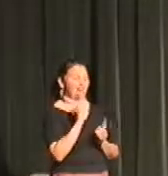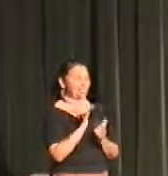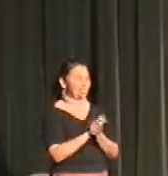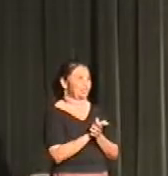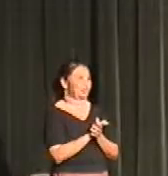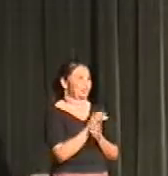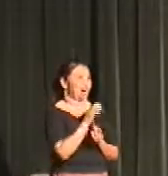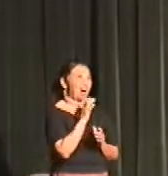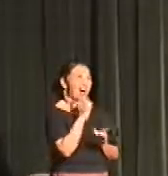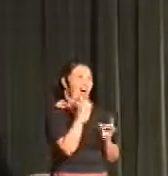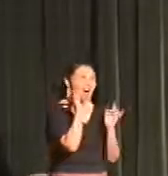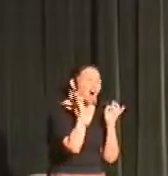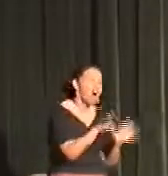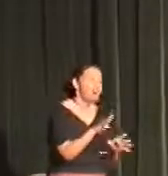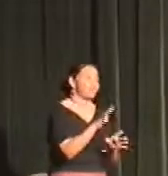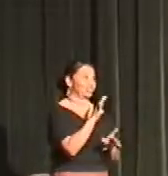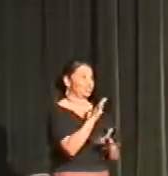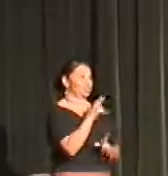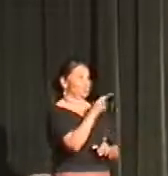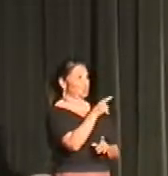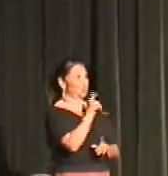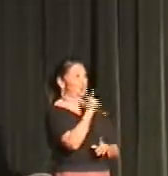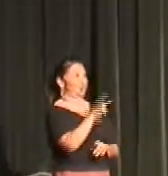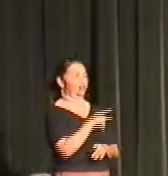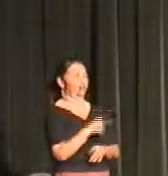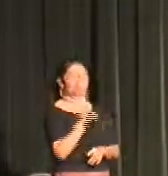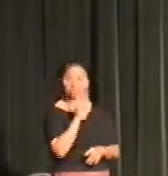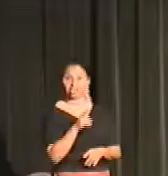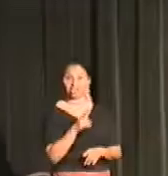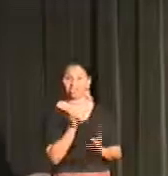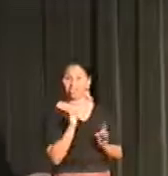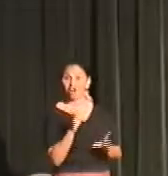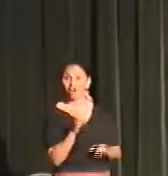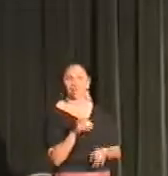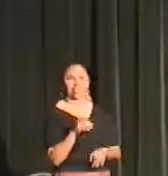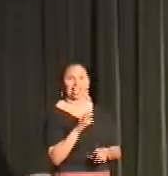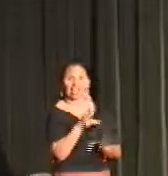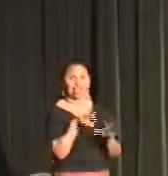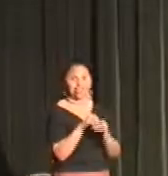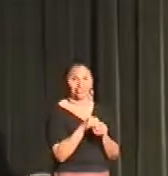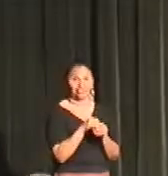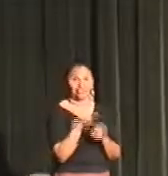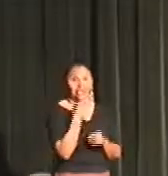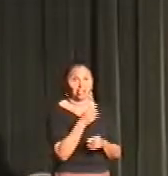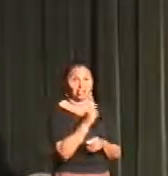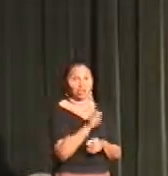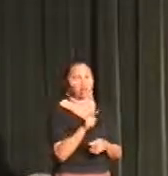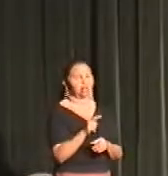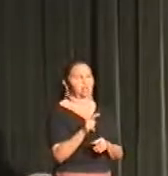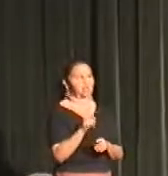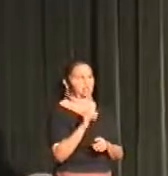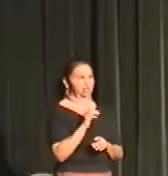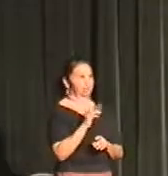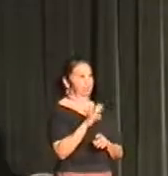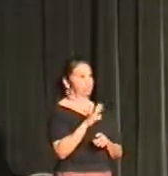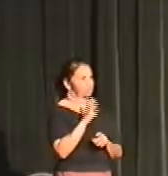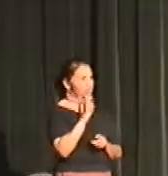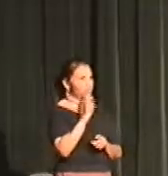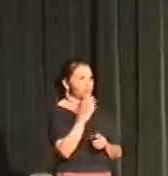bad it was. And it really was. We can't go into all of it, really, but, you know, it was slow for me. She said, but, you know, she said, it was just unbelievable. She said, and then I